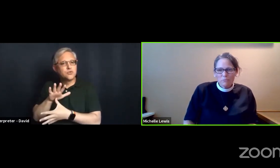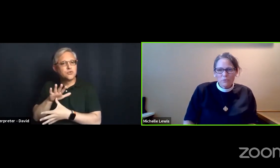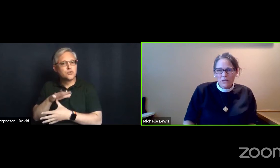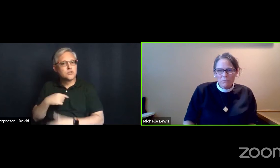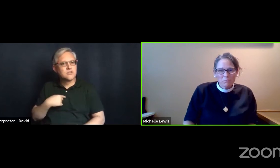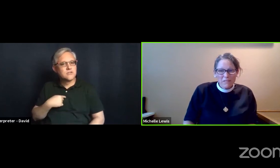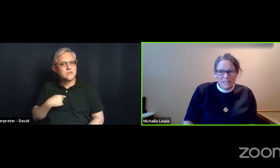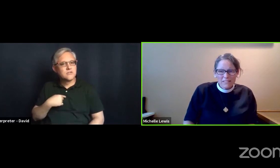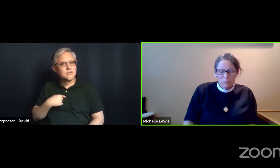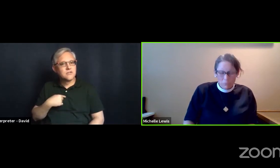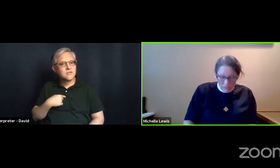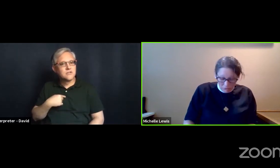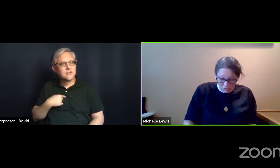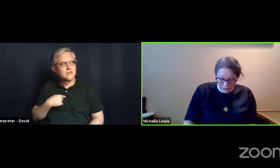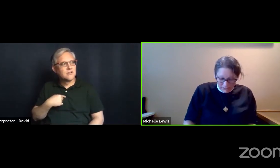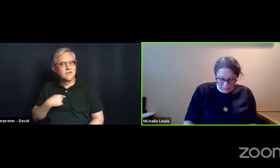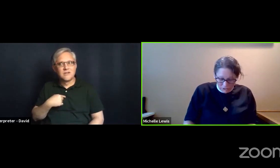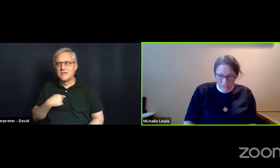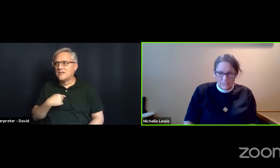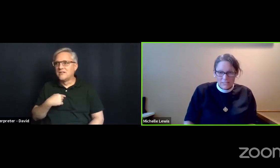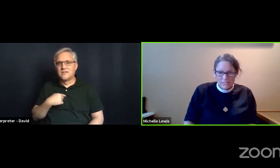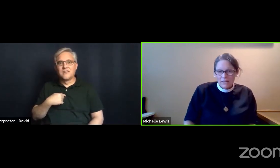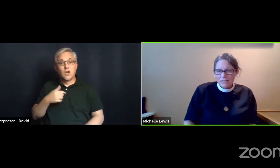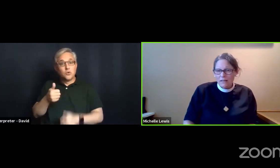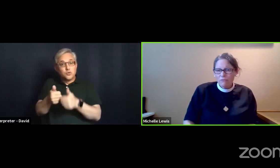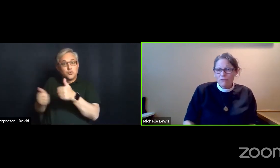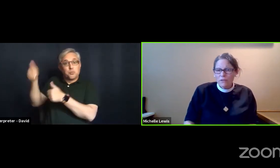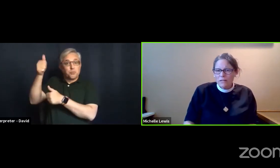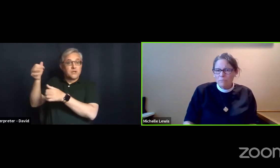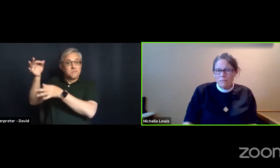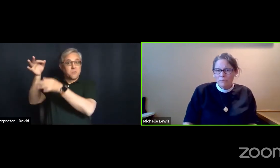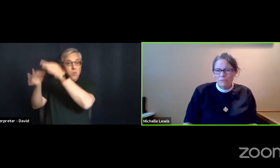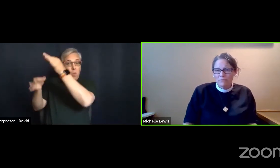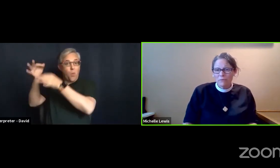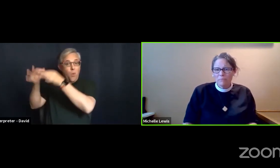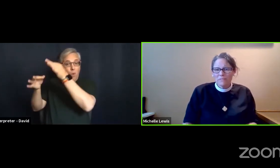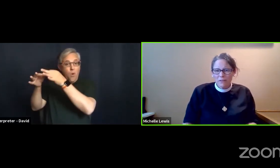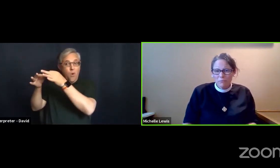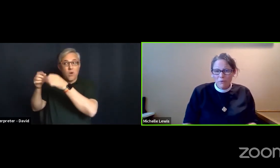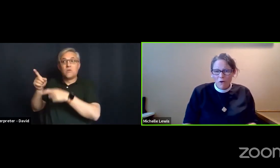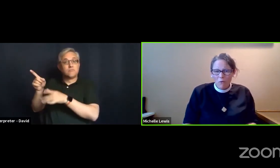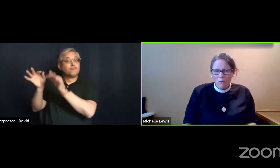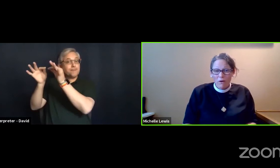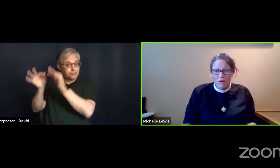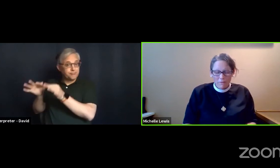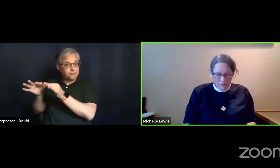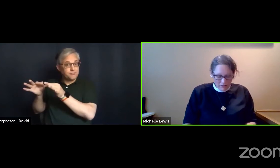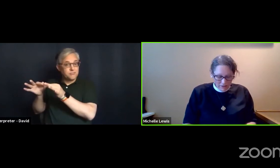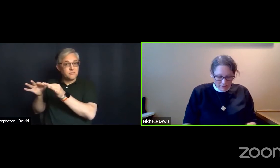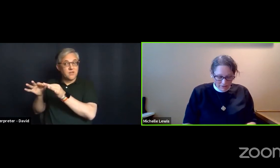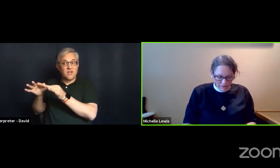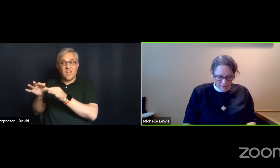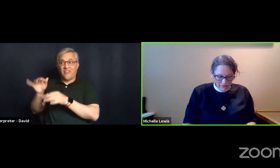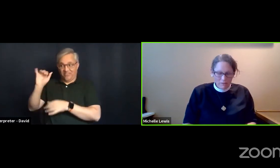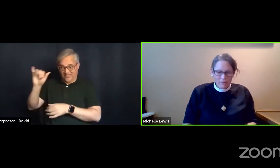were Supreme Court decisions that freed people from death row.